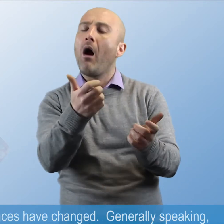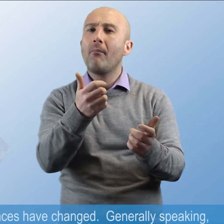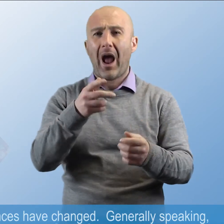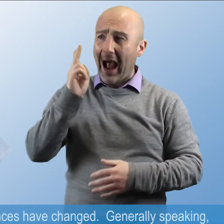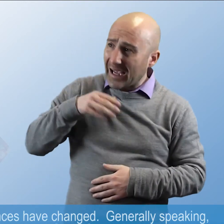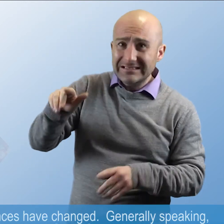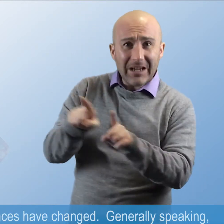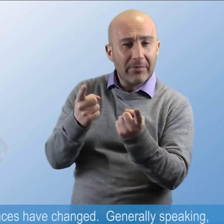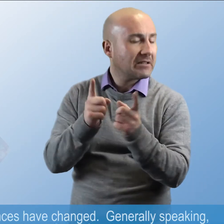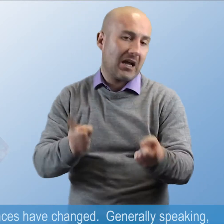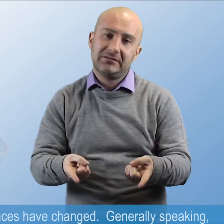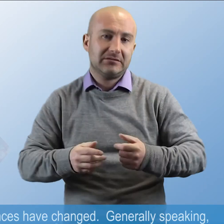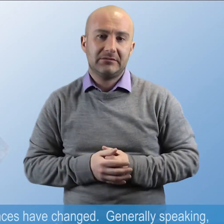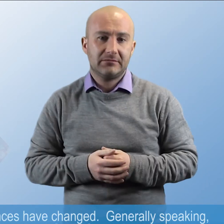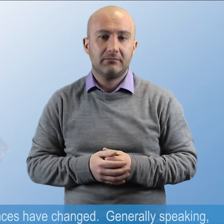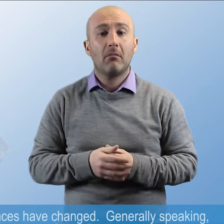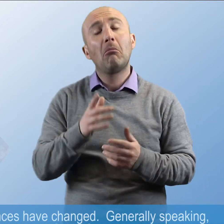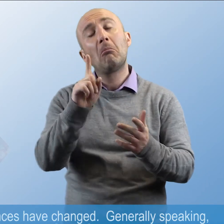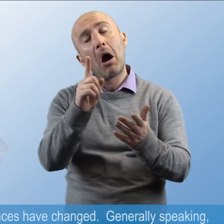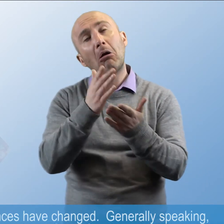month, unless your circumstances have changed.